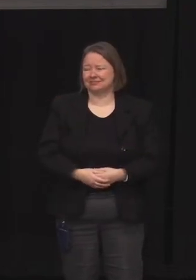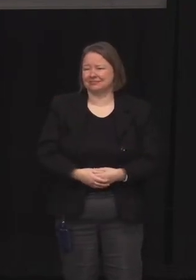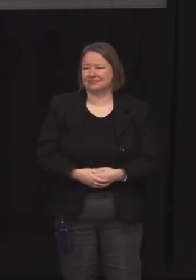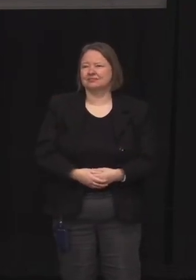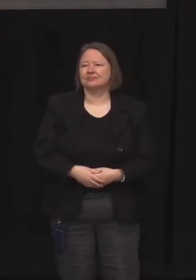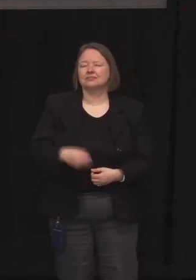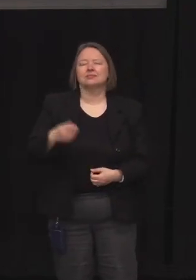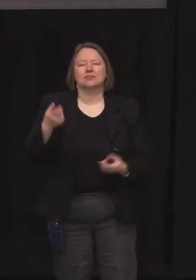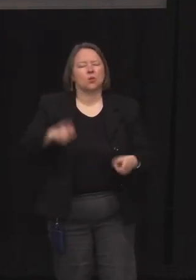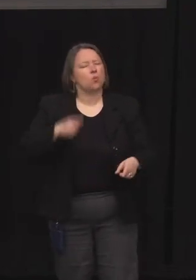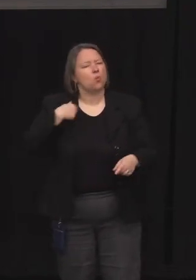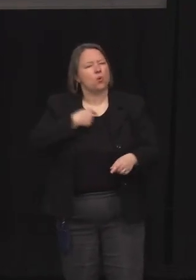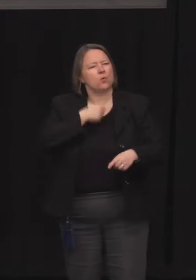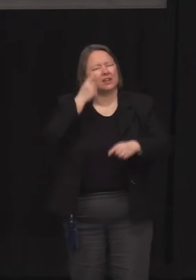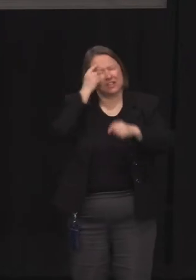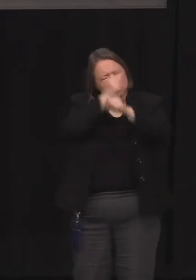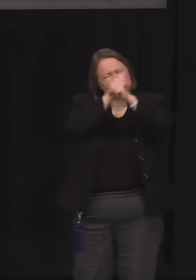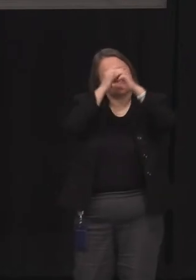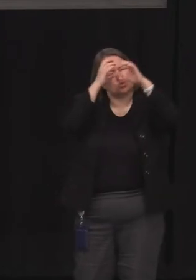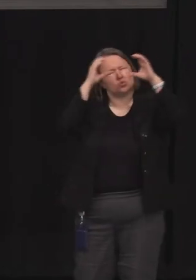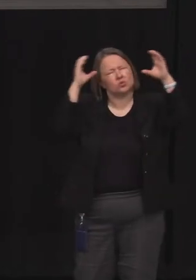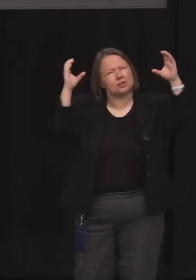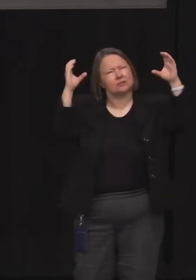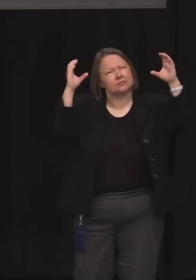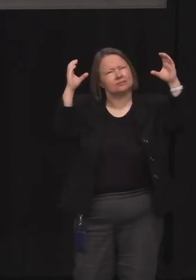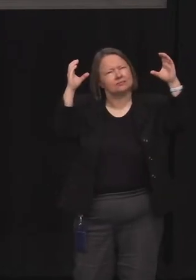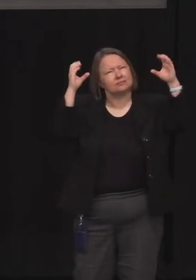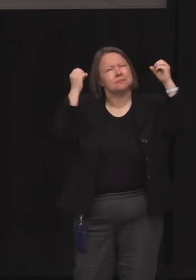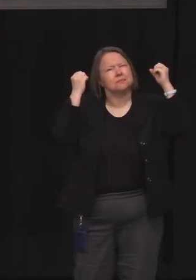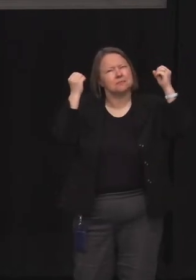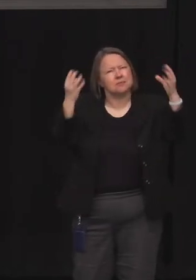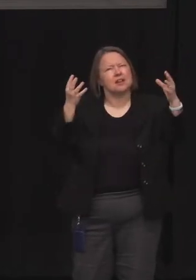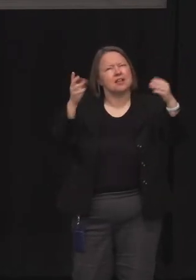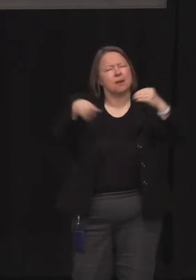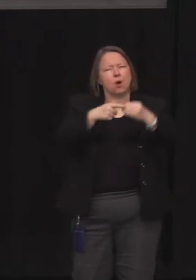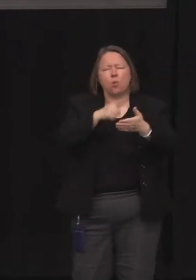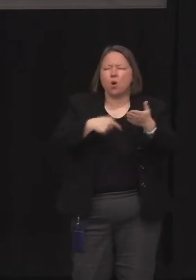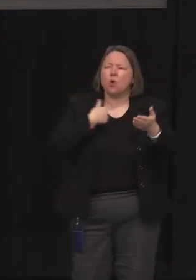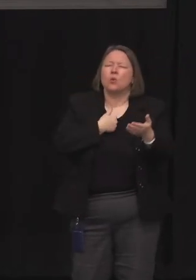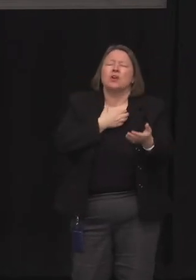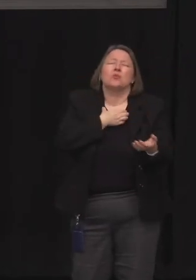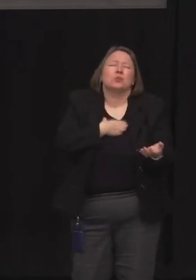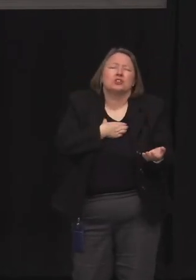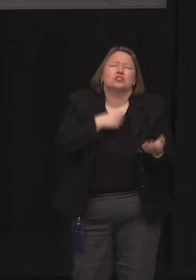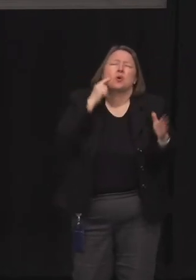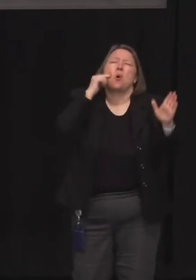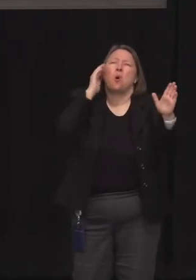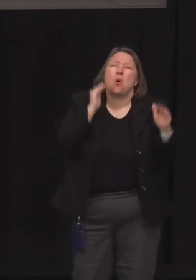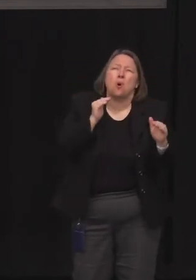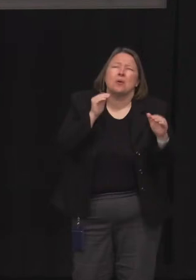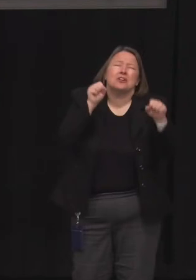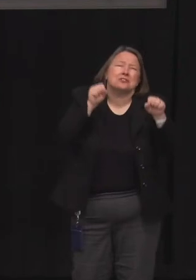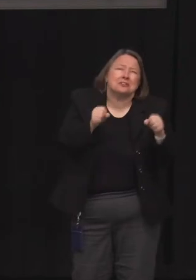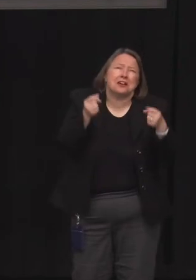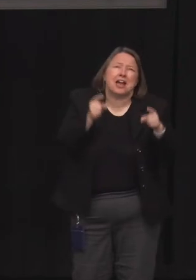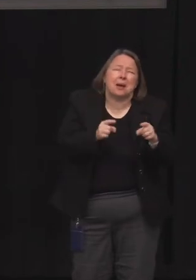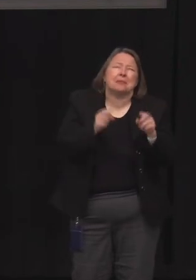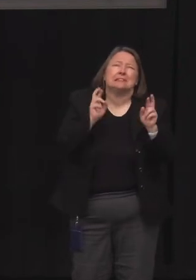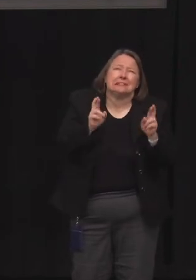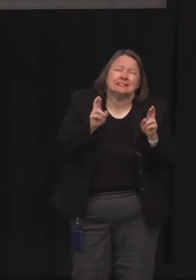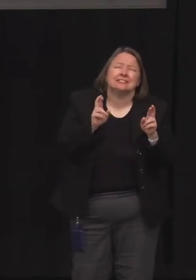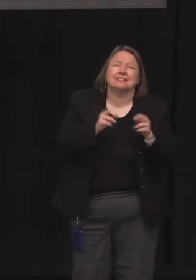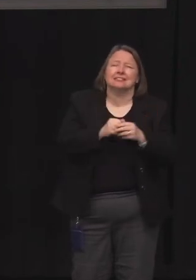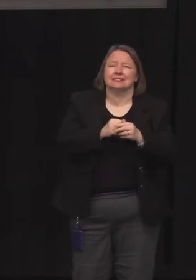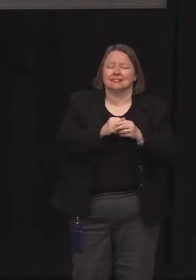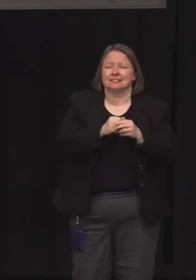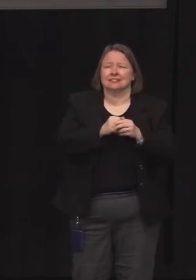You see, when we dream, lots of us dream dreams about what we wish, what we hope could be,